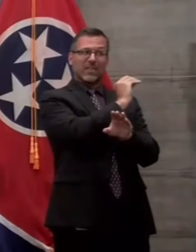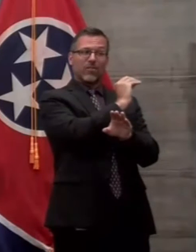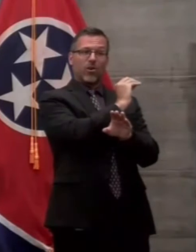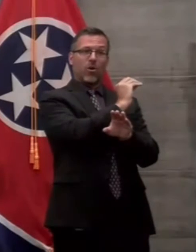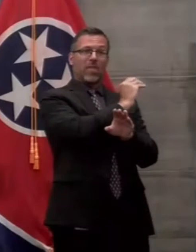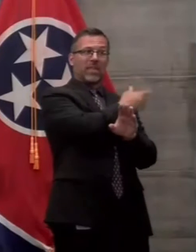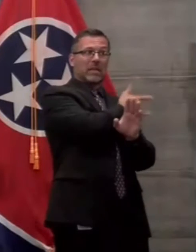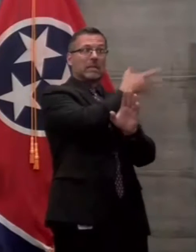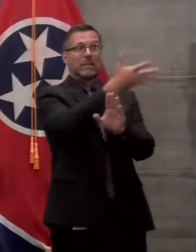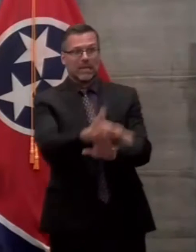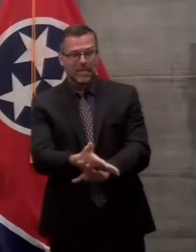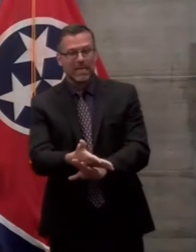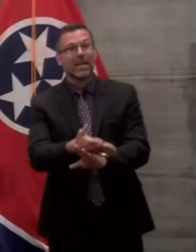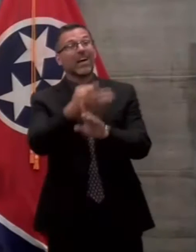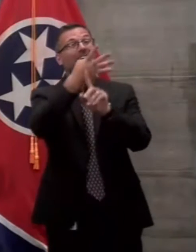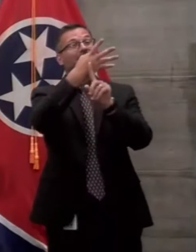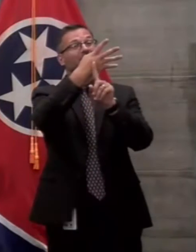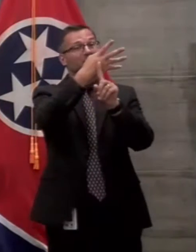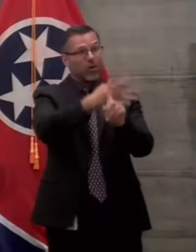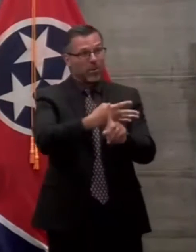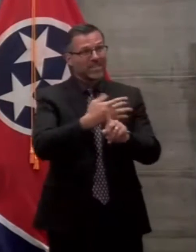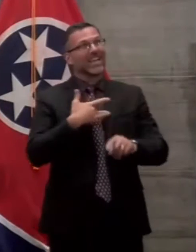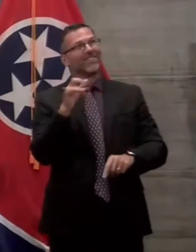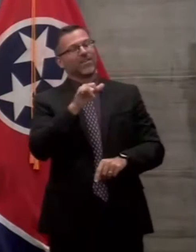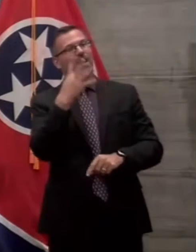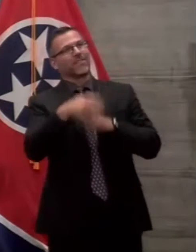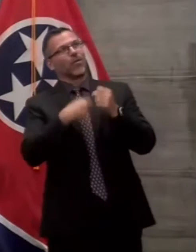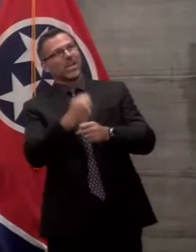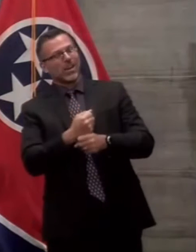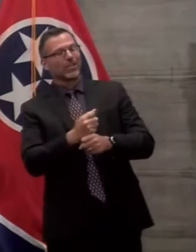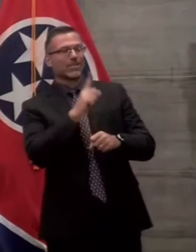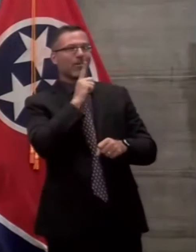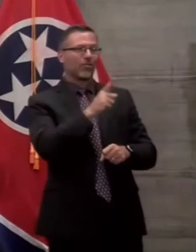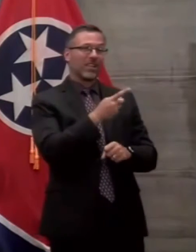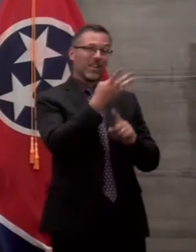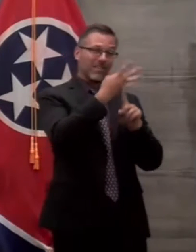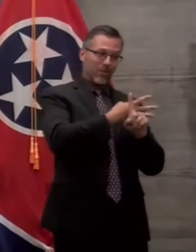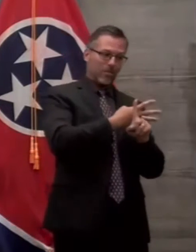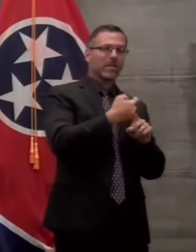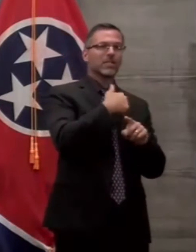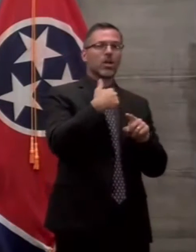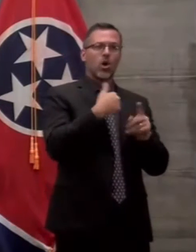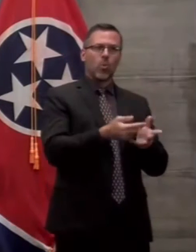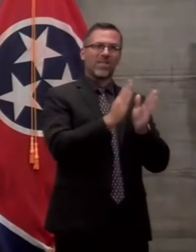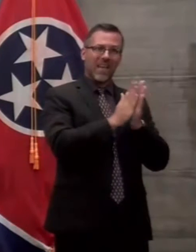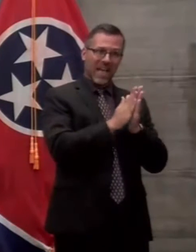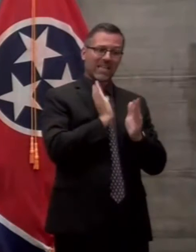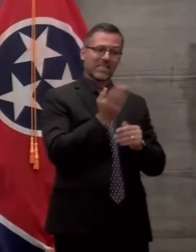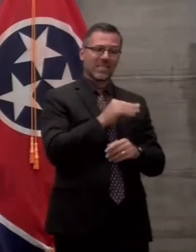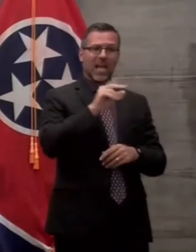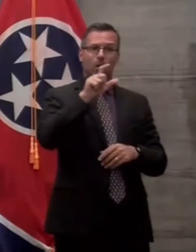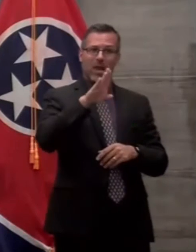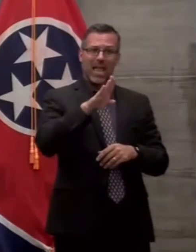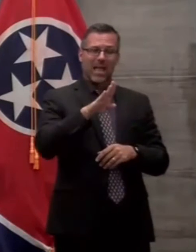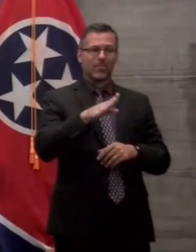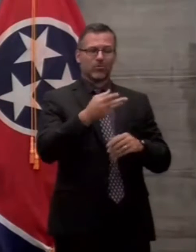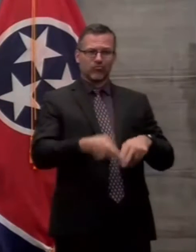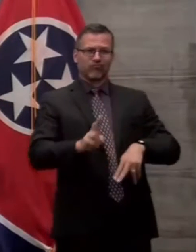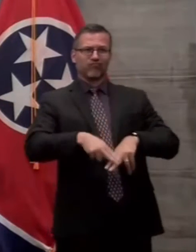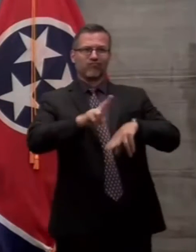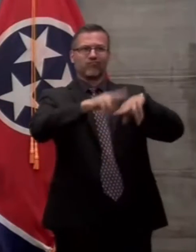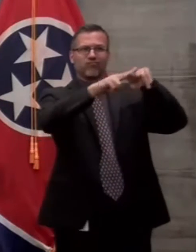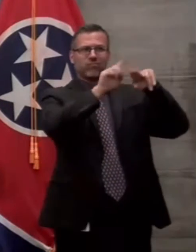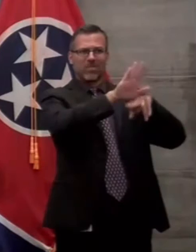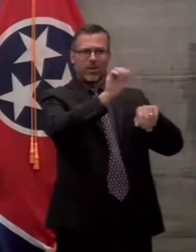4 years, but it's about 4 months. And we've asked our labs to do a whole lot in a short amount of time.